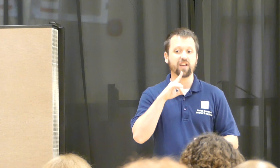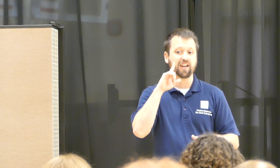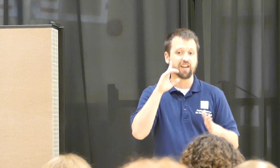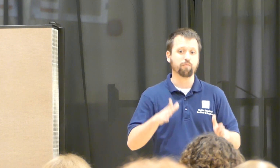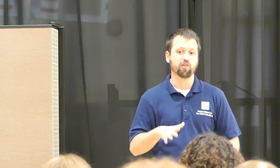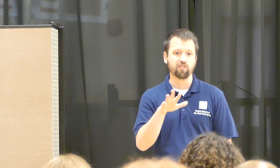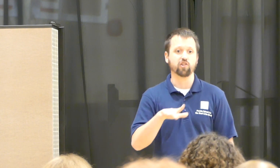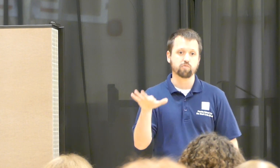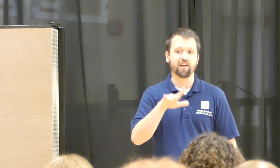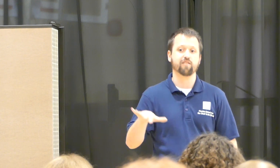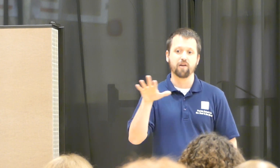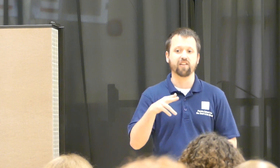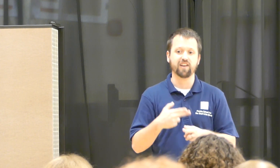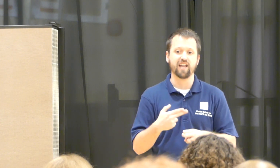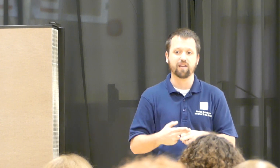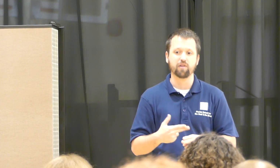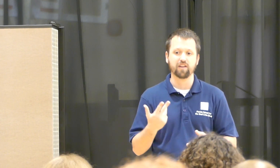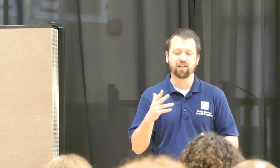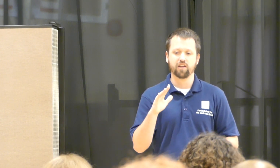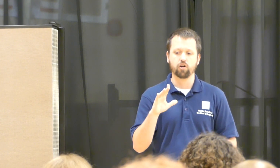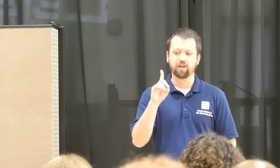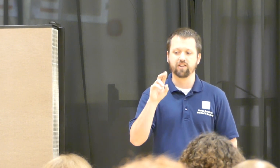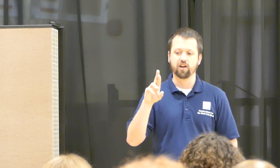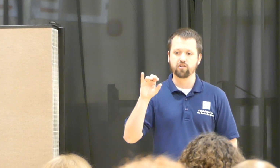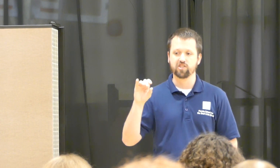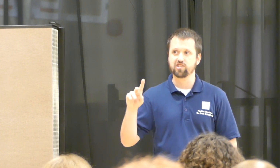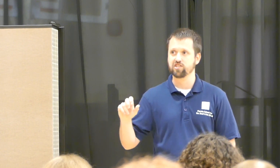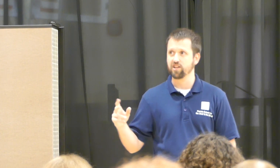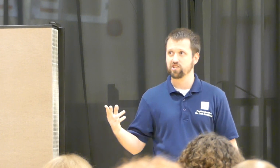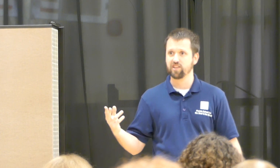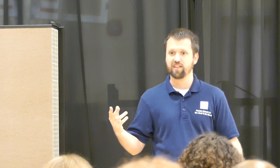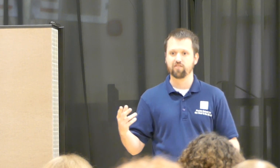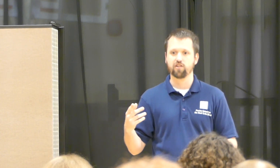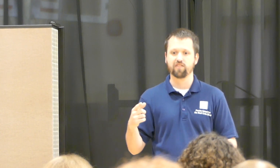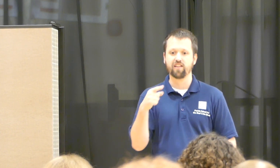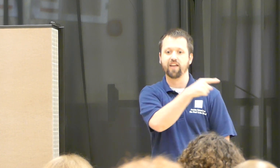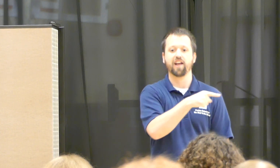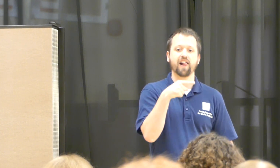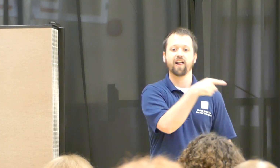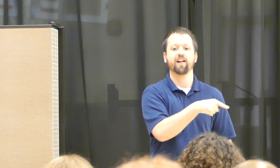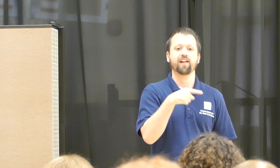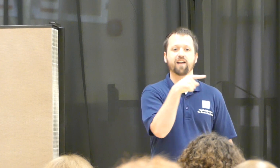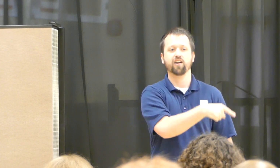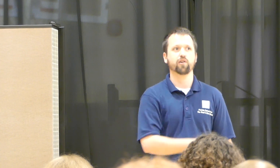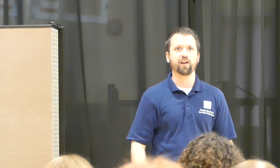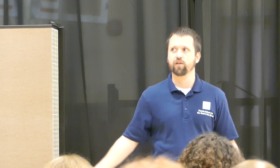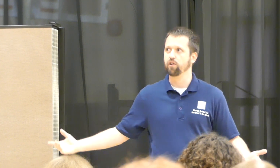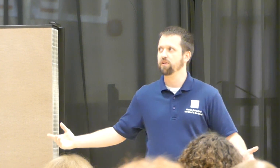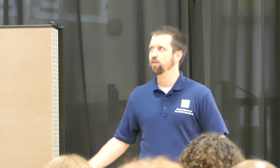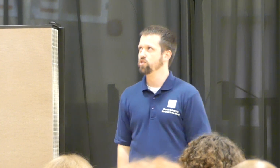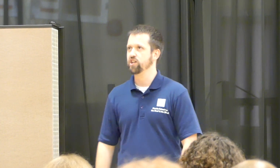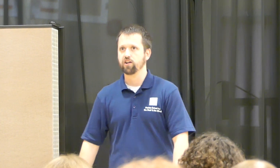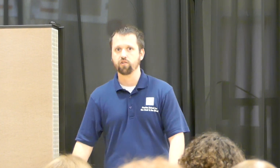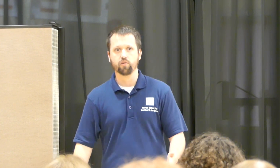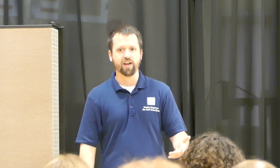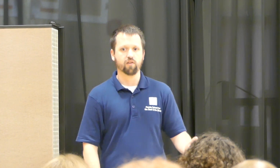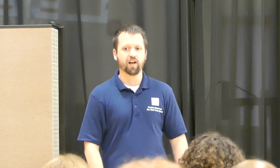like a deaf person. They'll just be spelling the name. And, it'll be like Dr. Such and Such, and then they start saying great, do I go he or she? I don't know